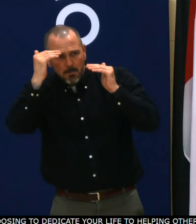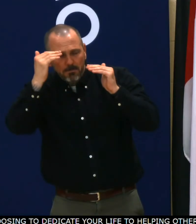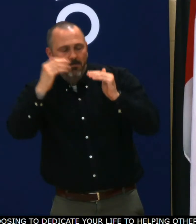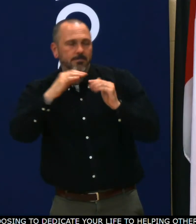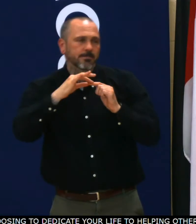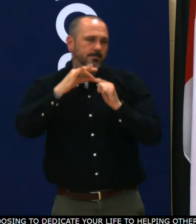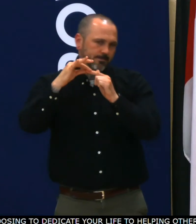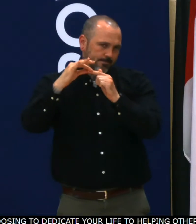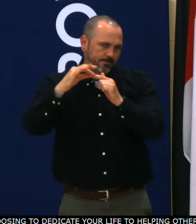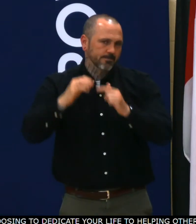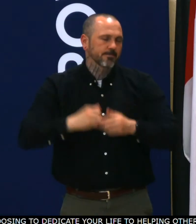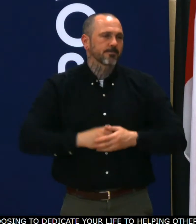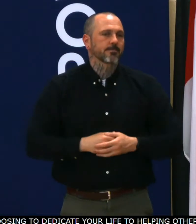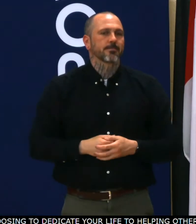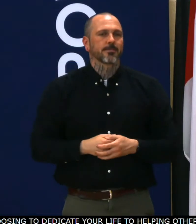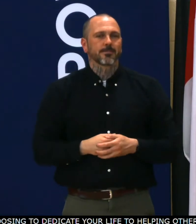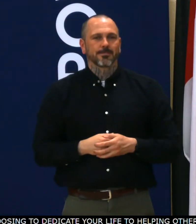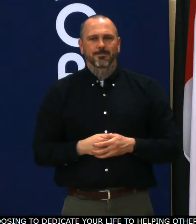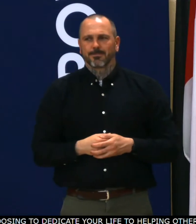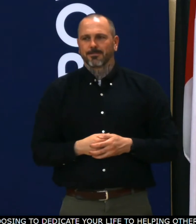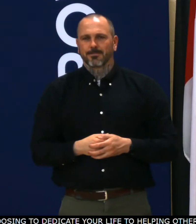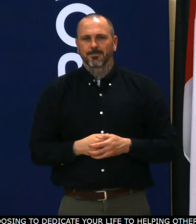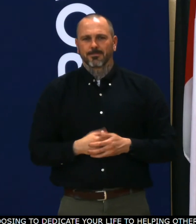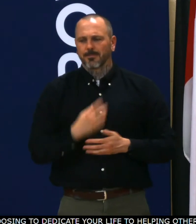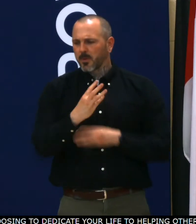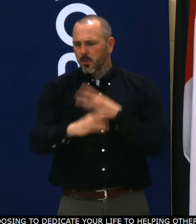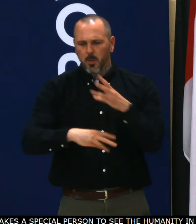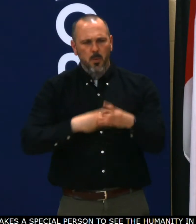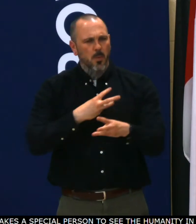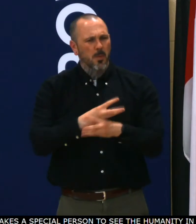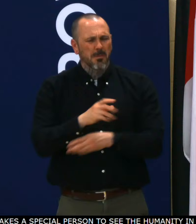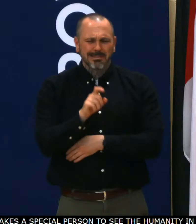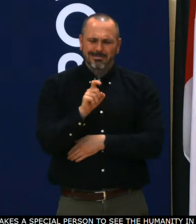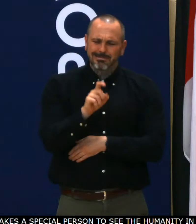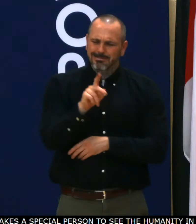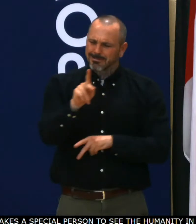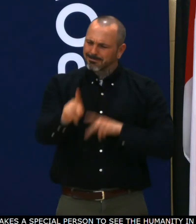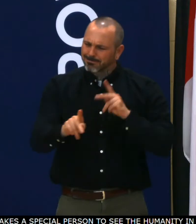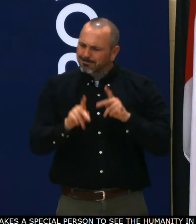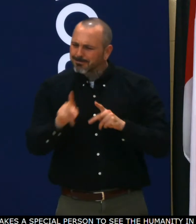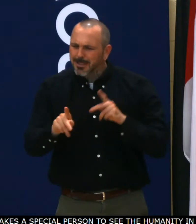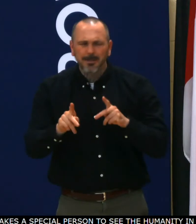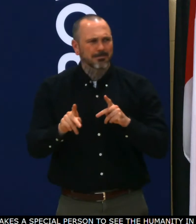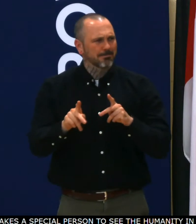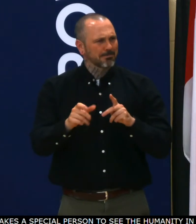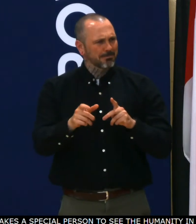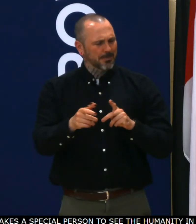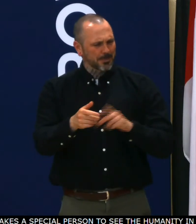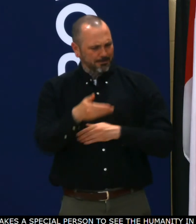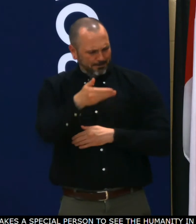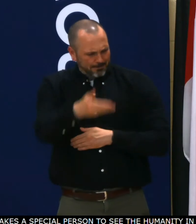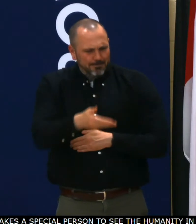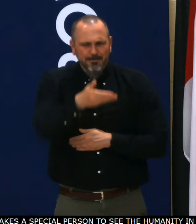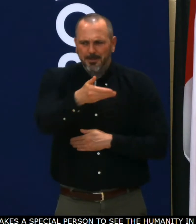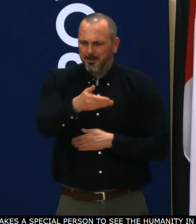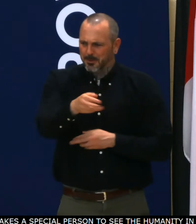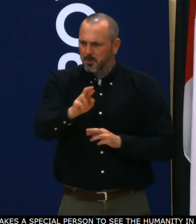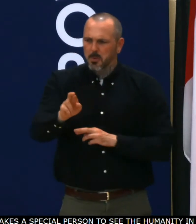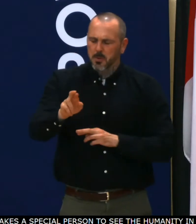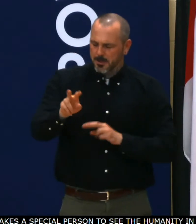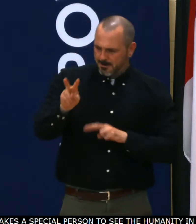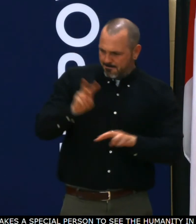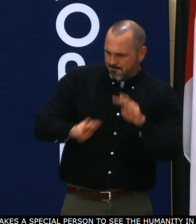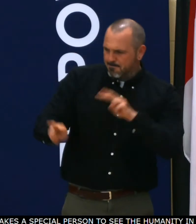The world needs people in it who do not turn away from the struggle of others,